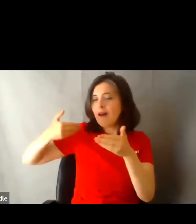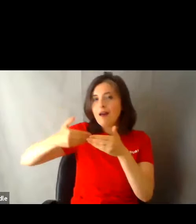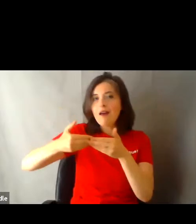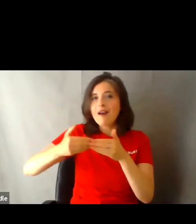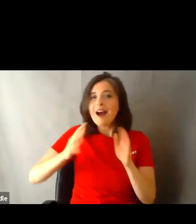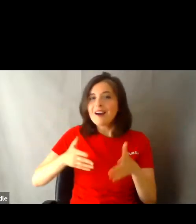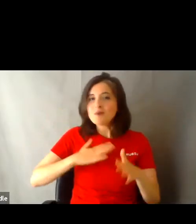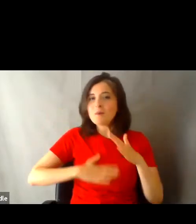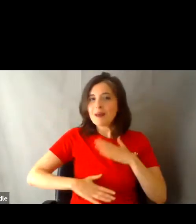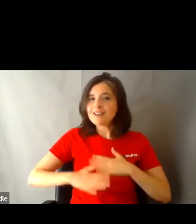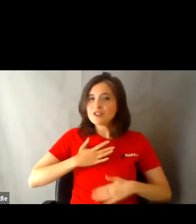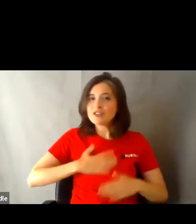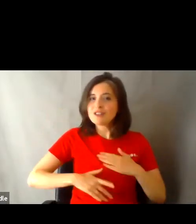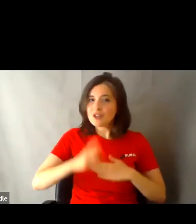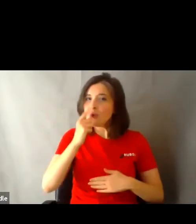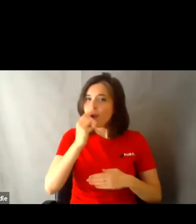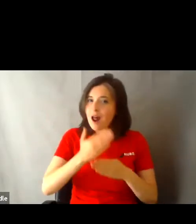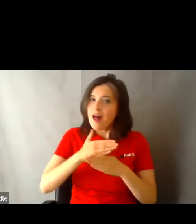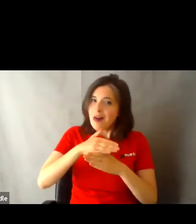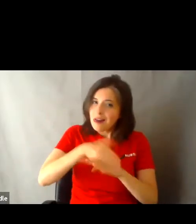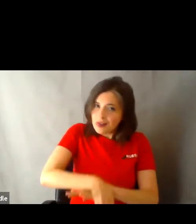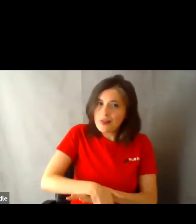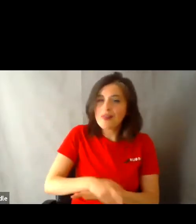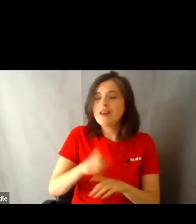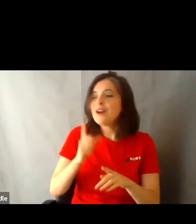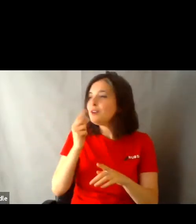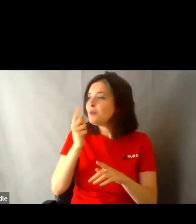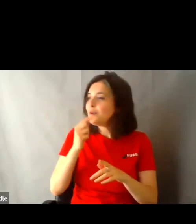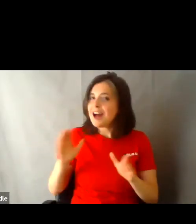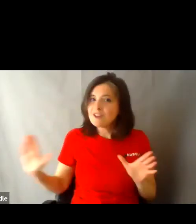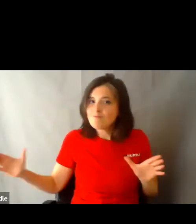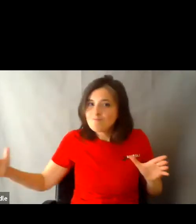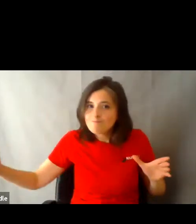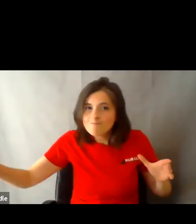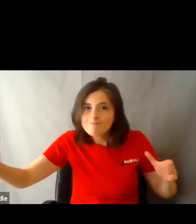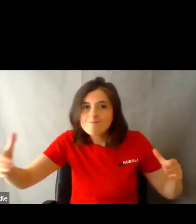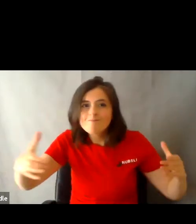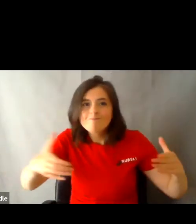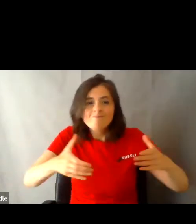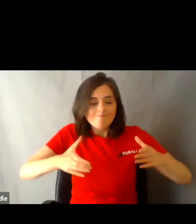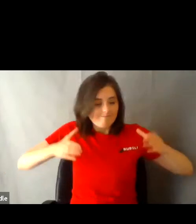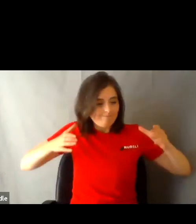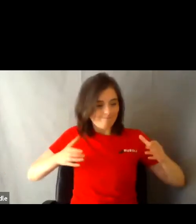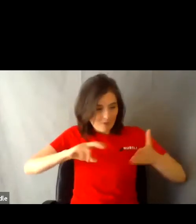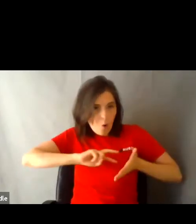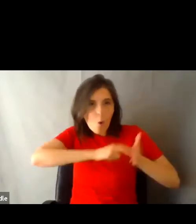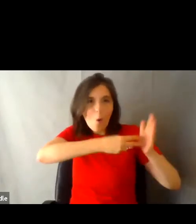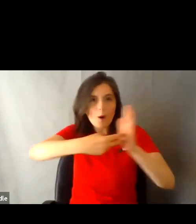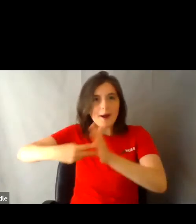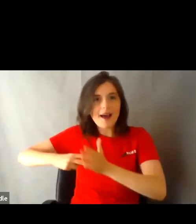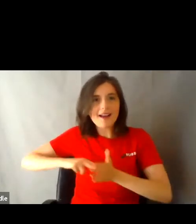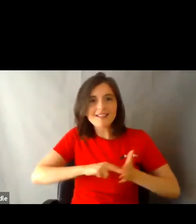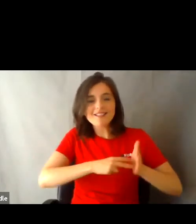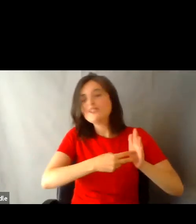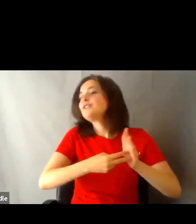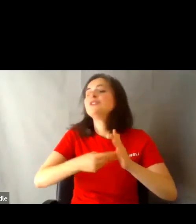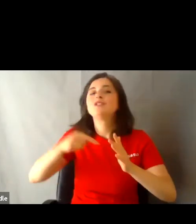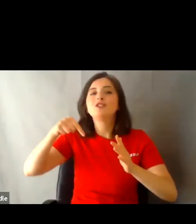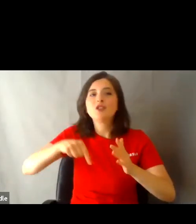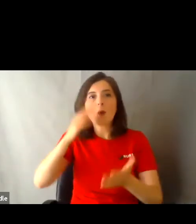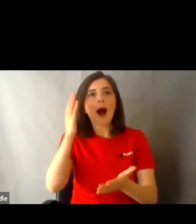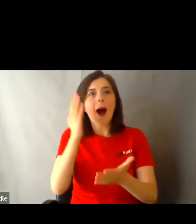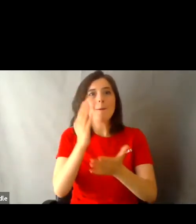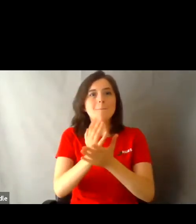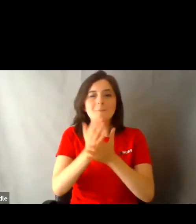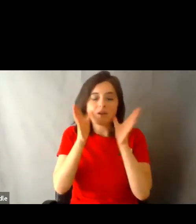work, that you can pull people together and organise to really